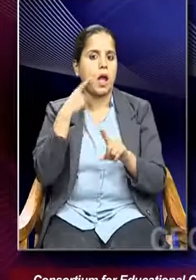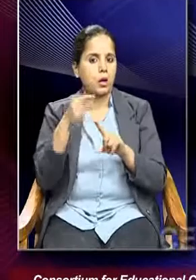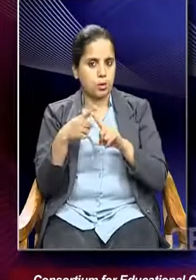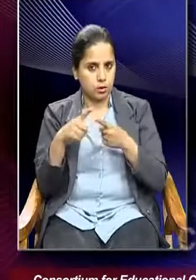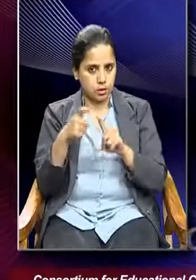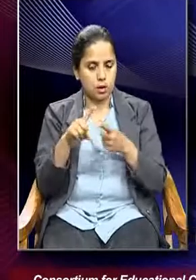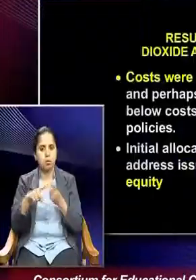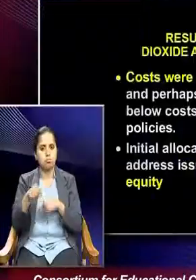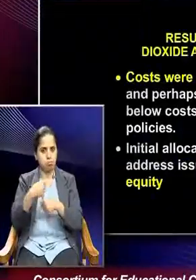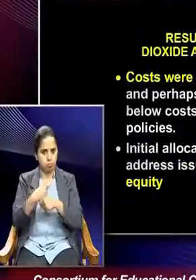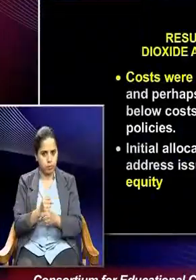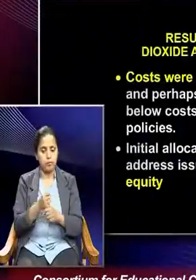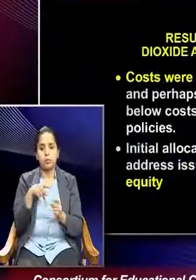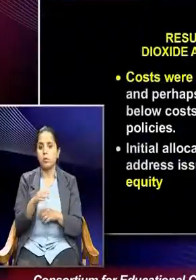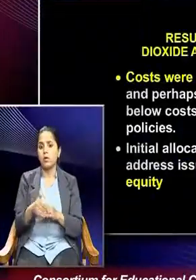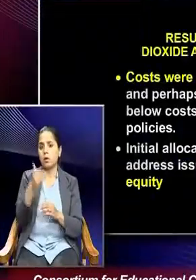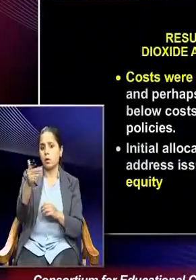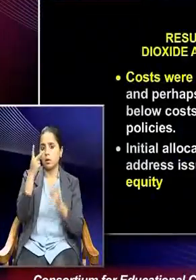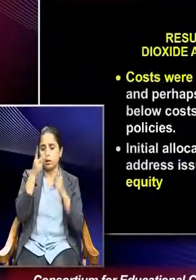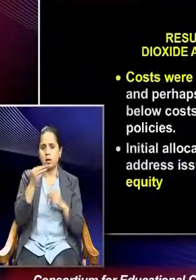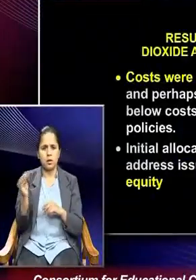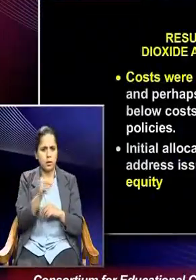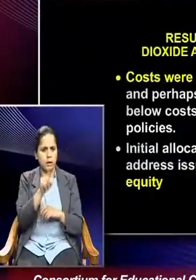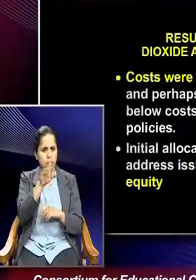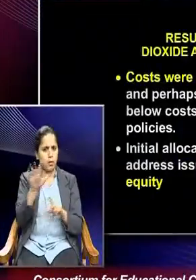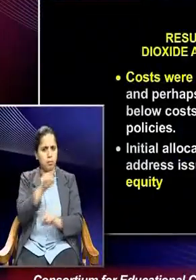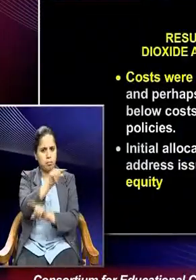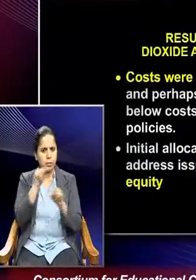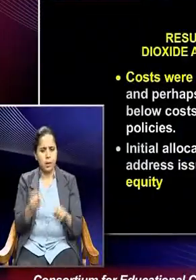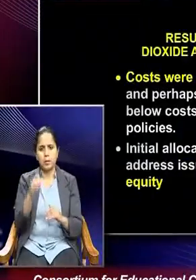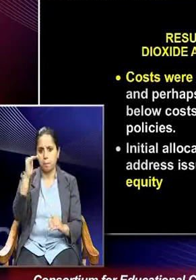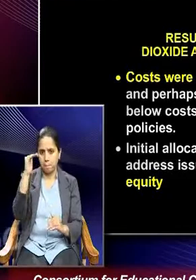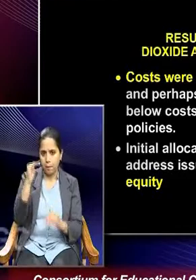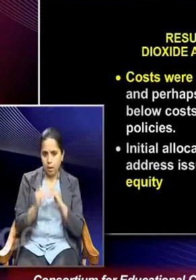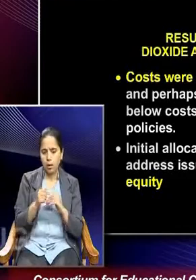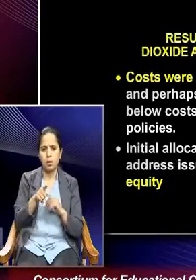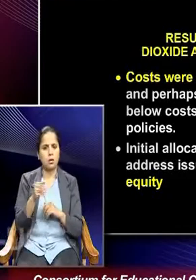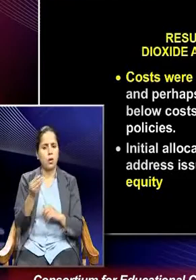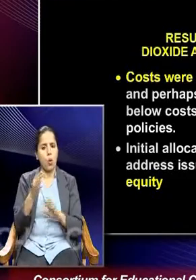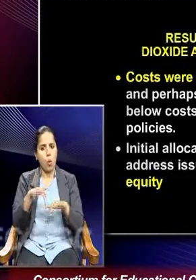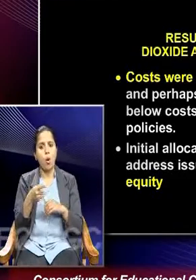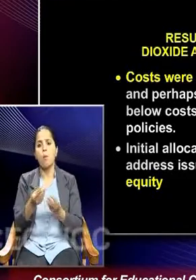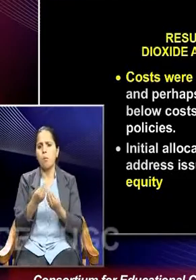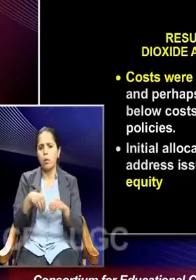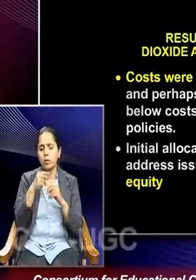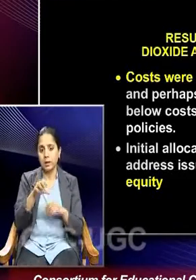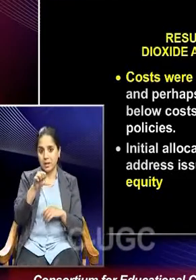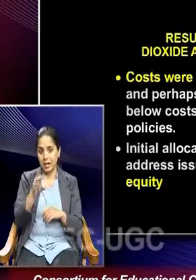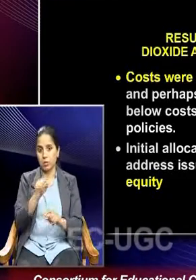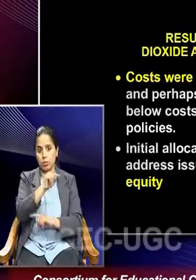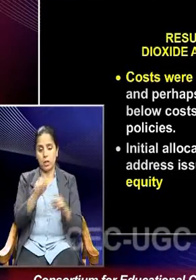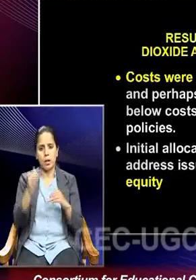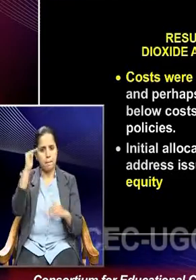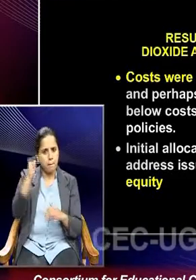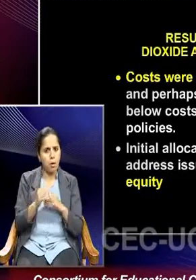Further, the costs were at least 15% below and perhaps as much as 90% below